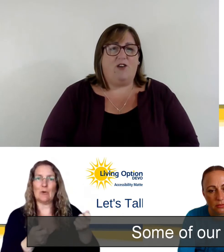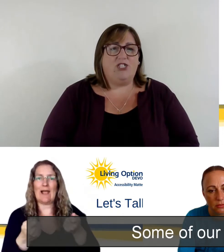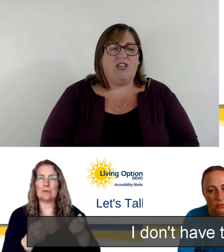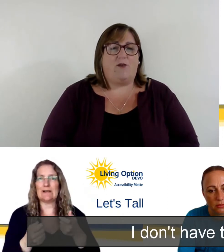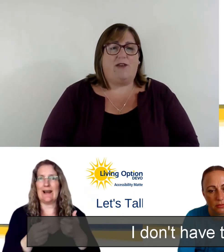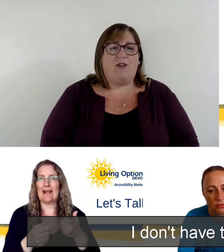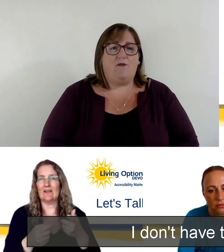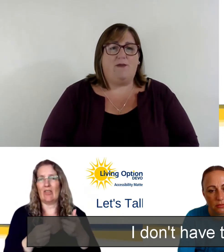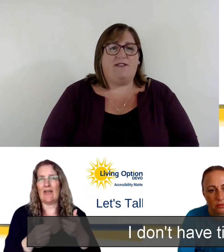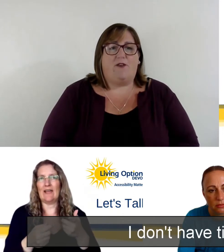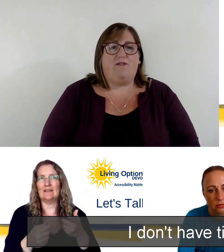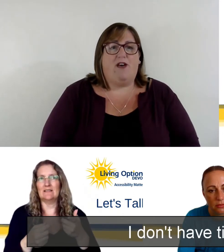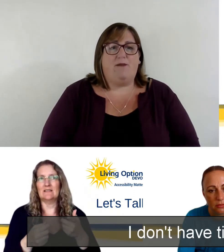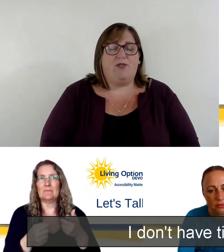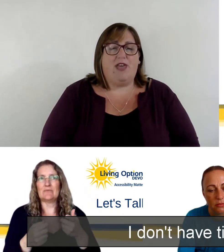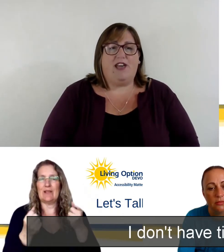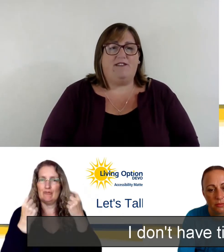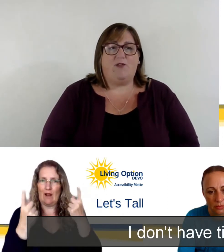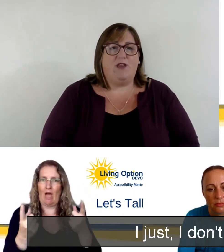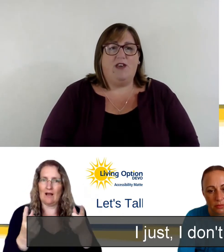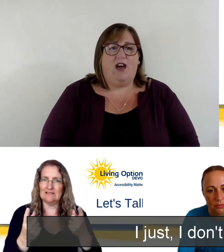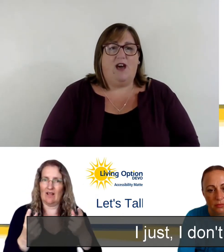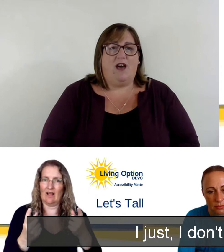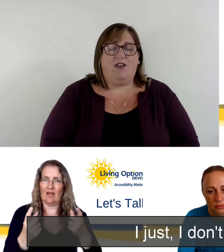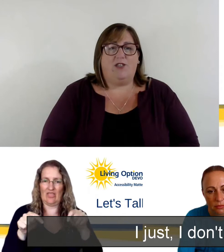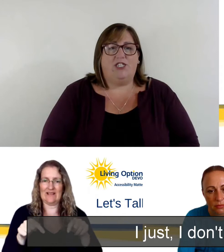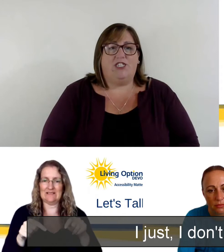clients say, "Oh, I don't have time for me. I don't have time to think. I don't